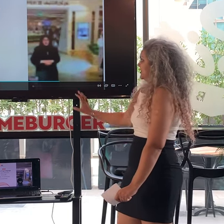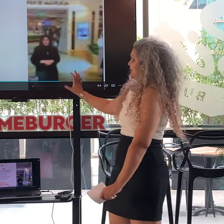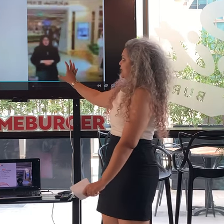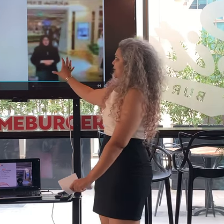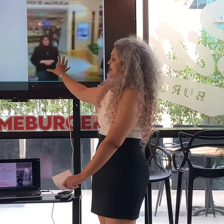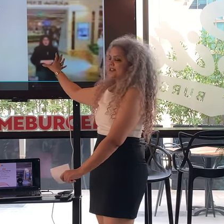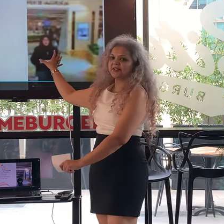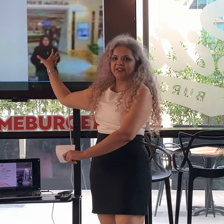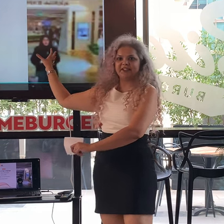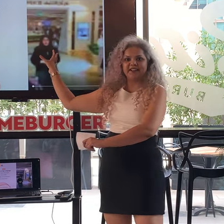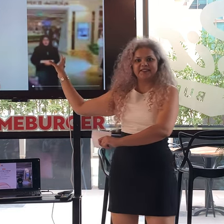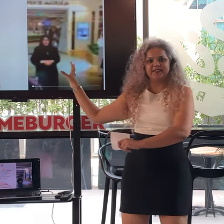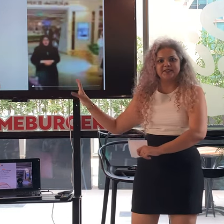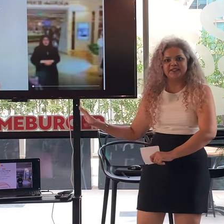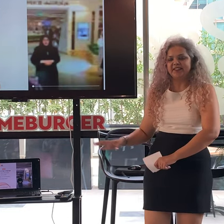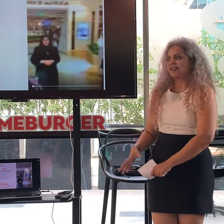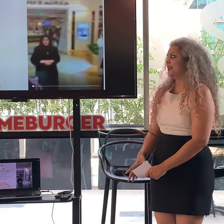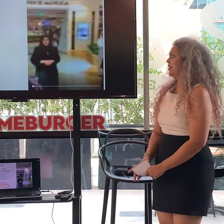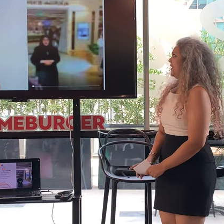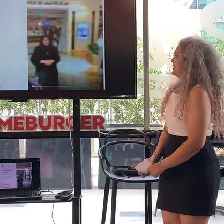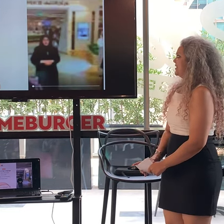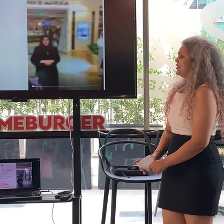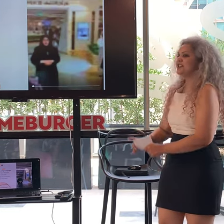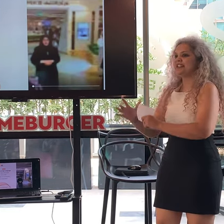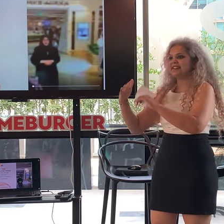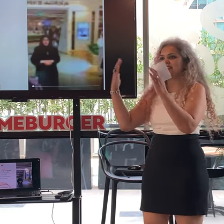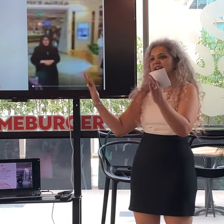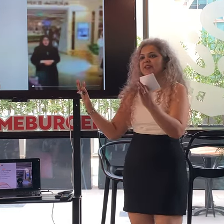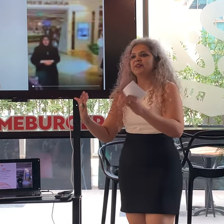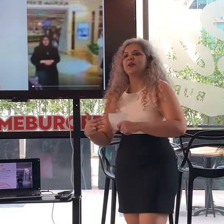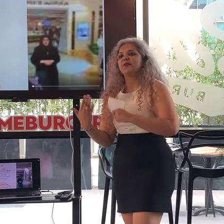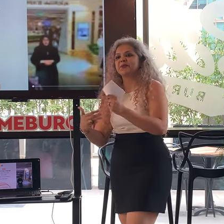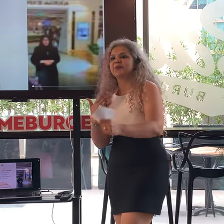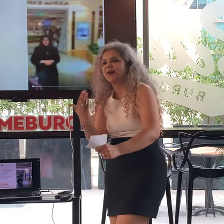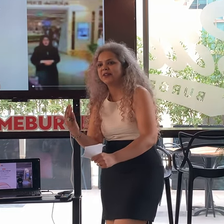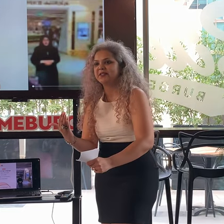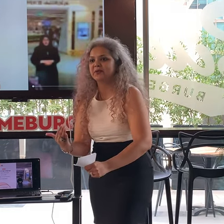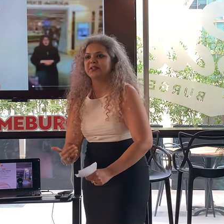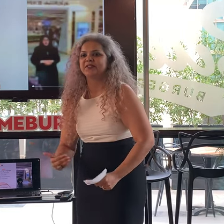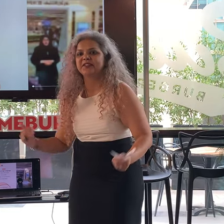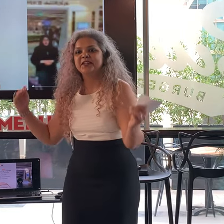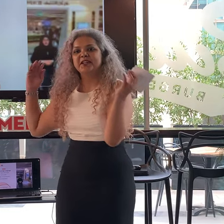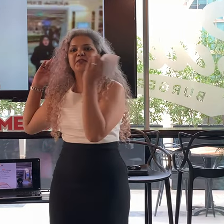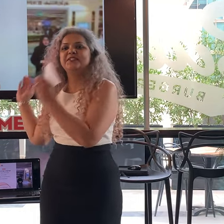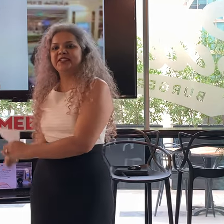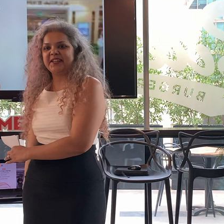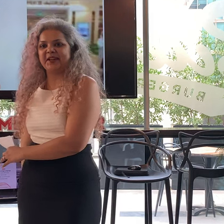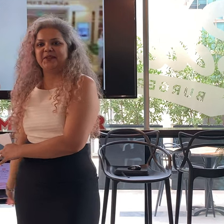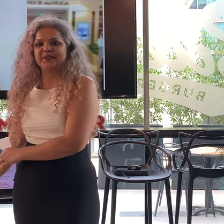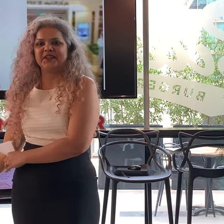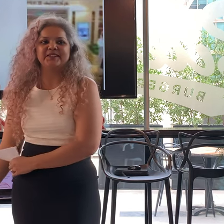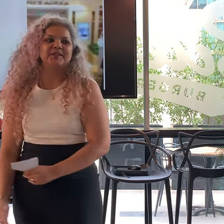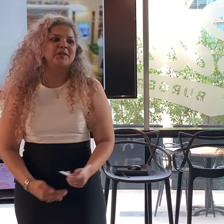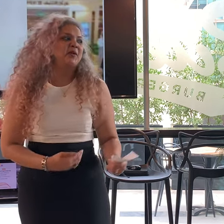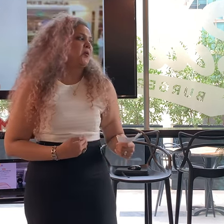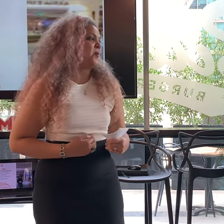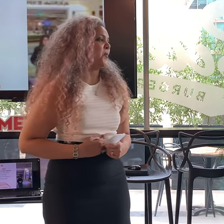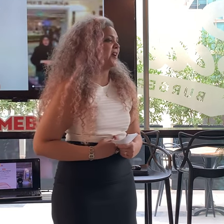So it's Her Excellency Hessa. She is signing, so I was going to ask the question. If she can do it, why